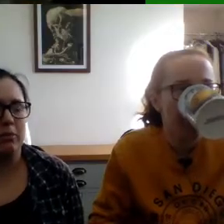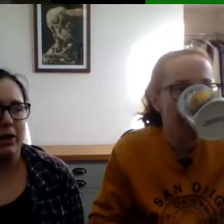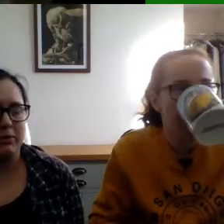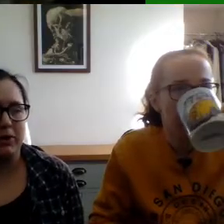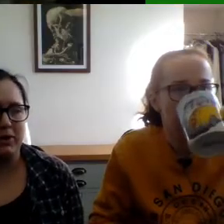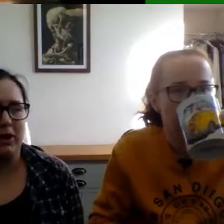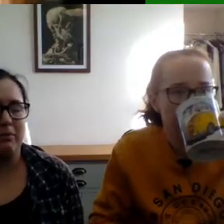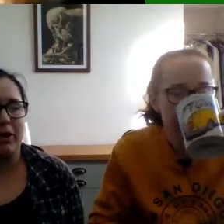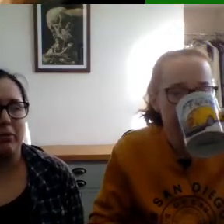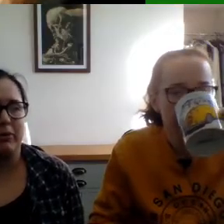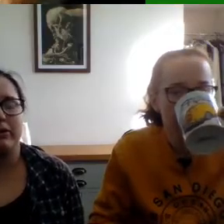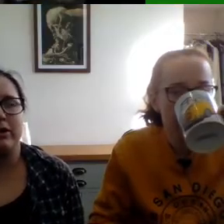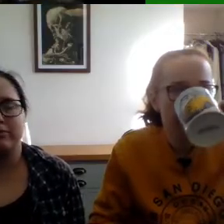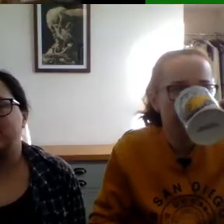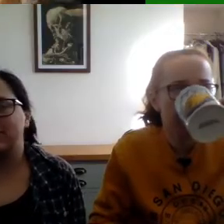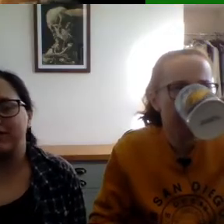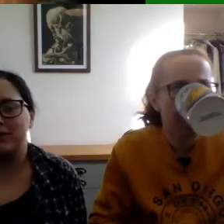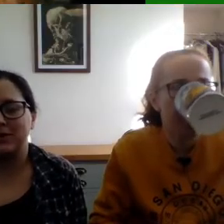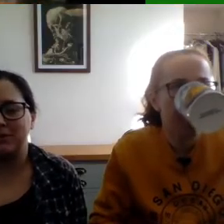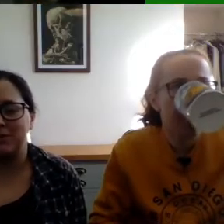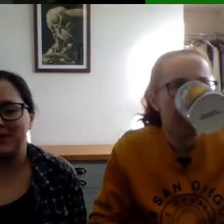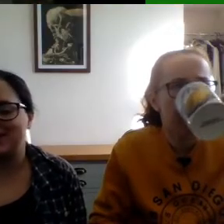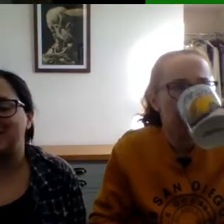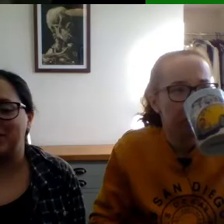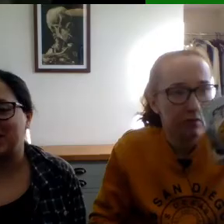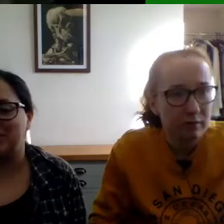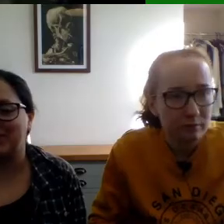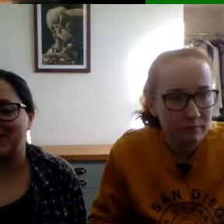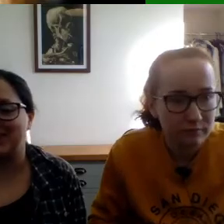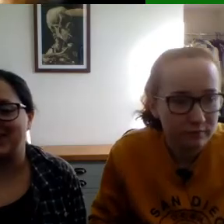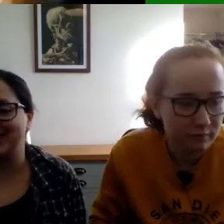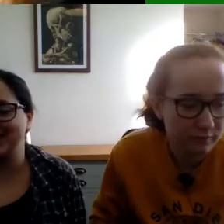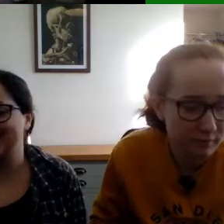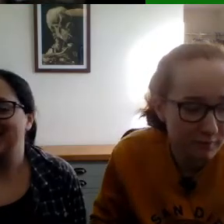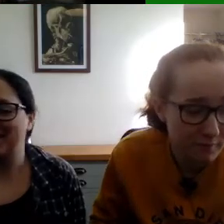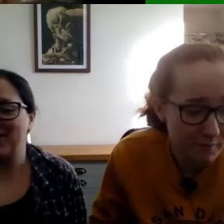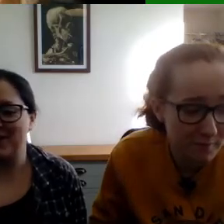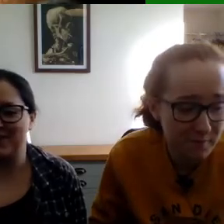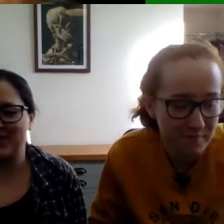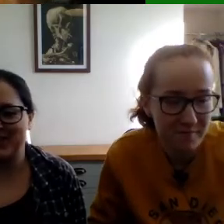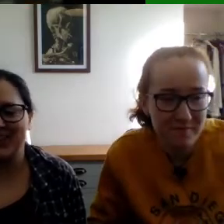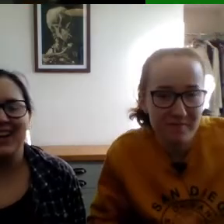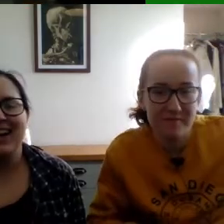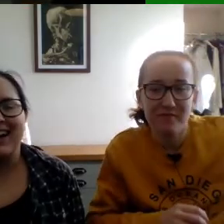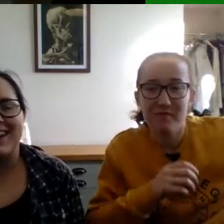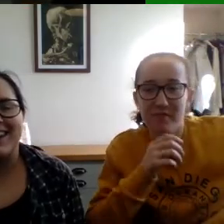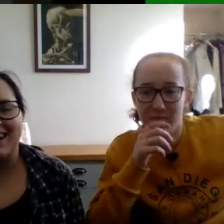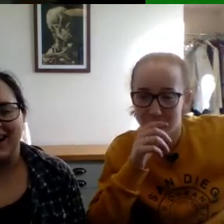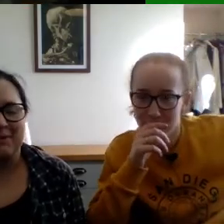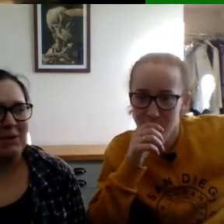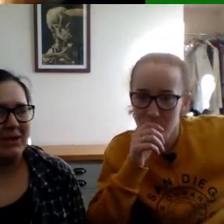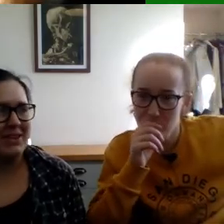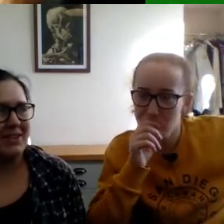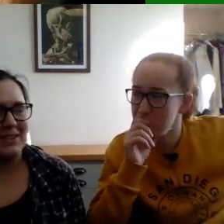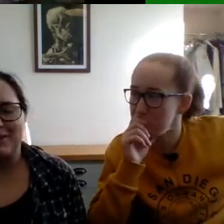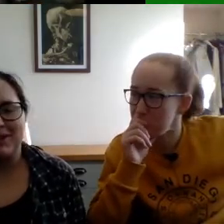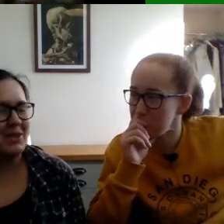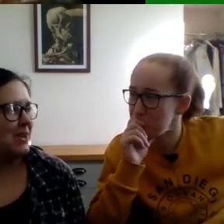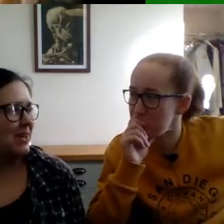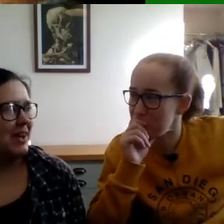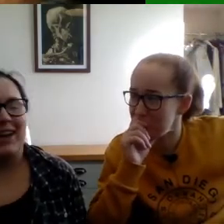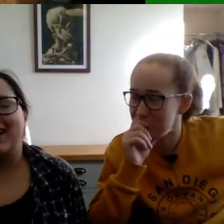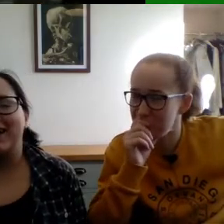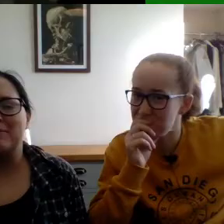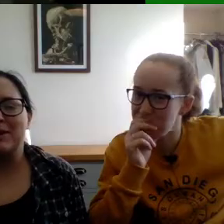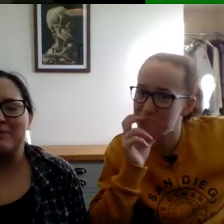years ago by this person and I had my heart broken. No, of course I remember this. I'm making a fictional incident for your information. Okay, I'm not bitter. No, I'm not